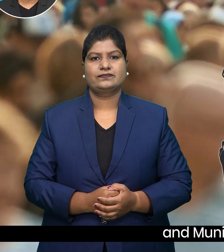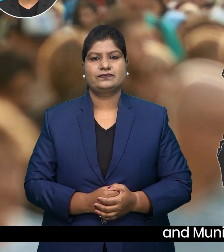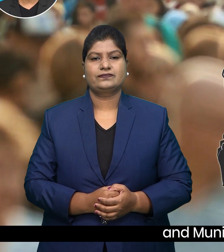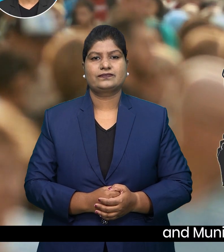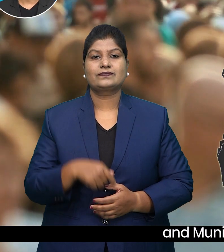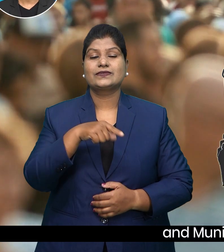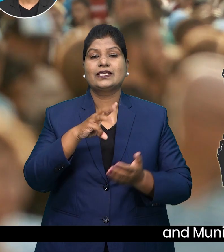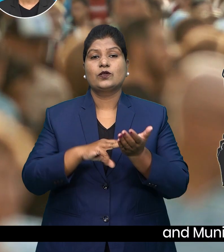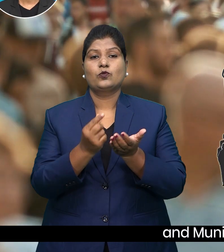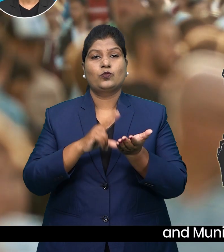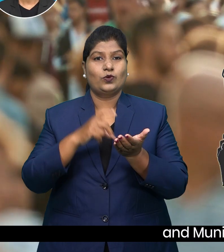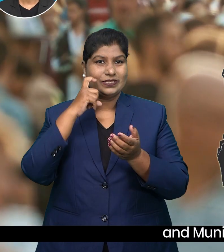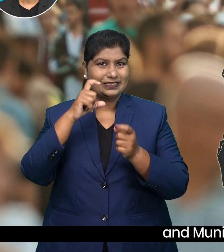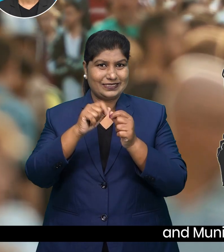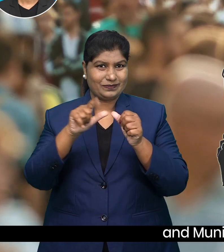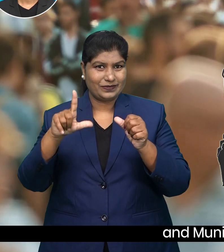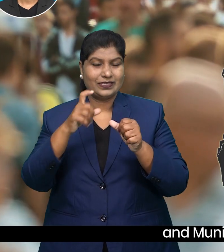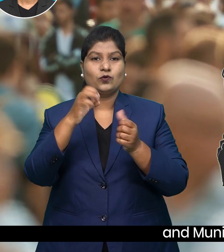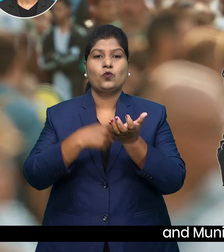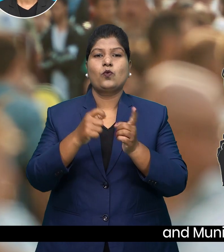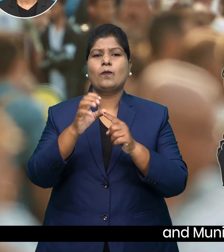And Municipal Corporation,